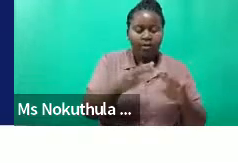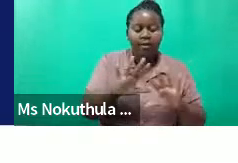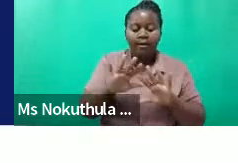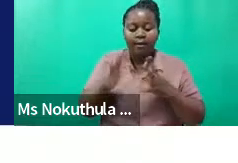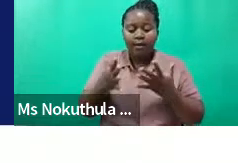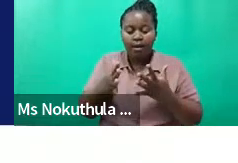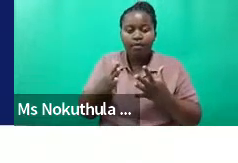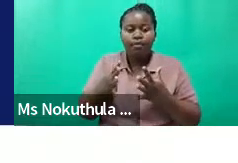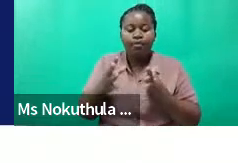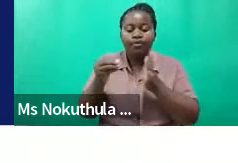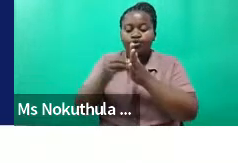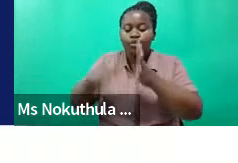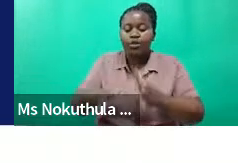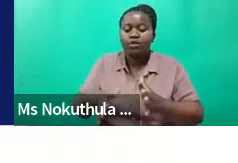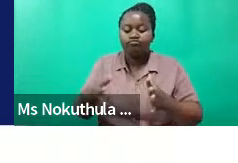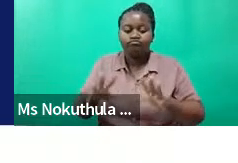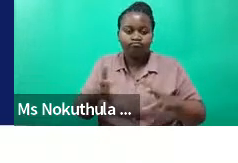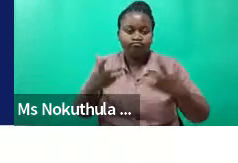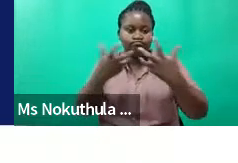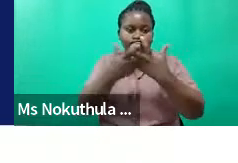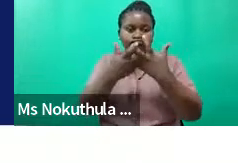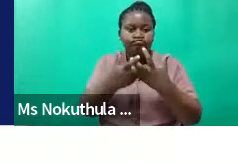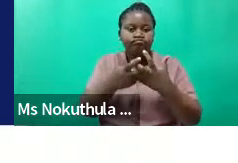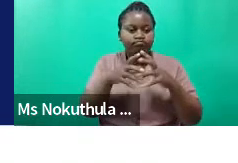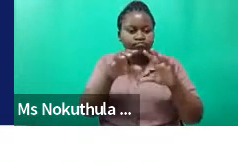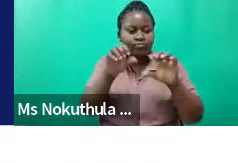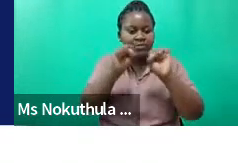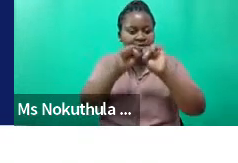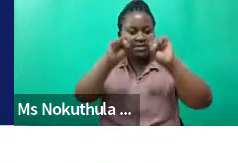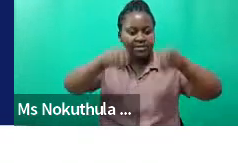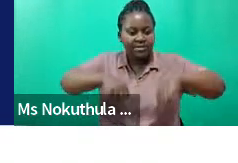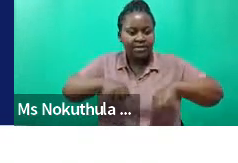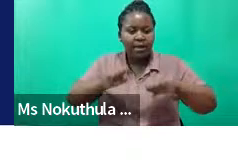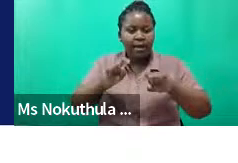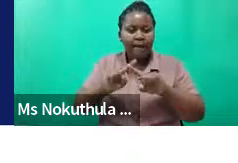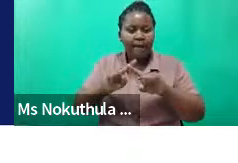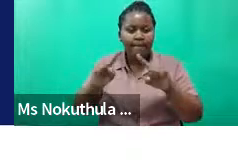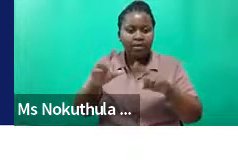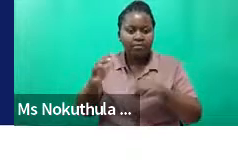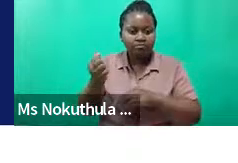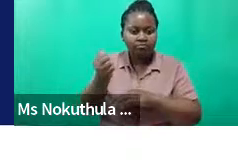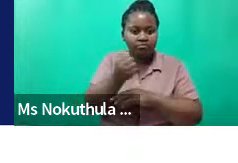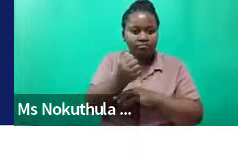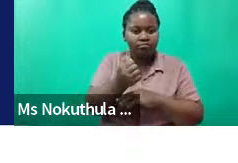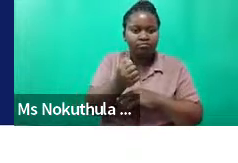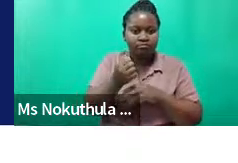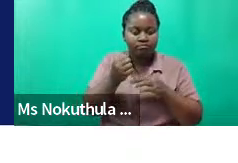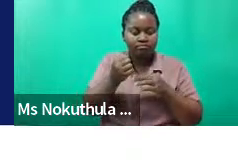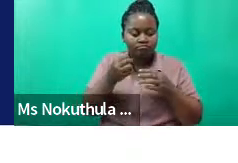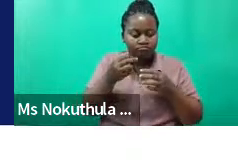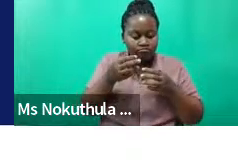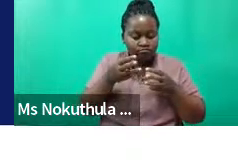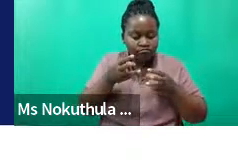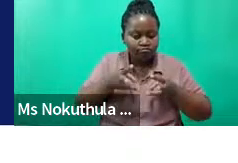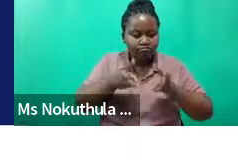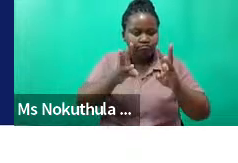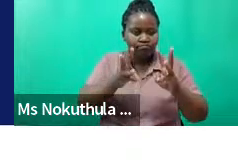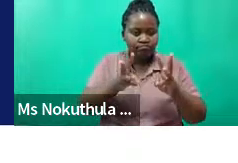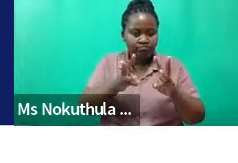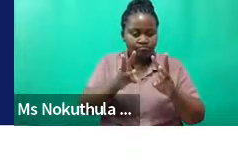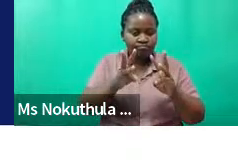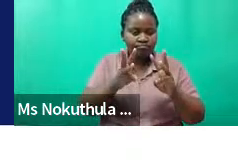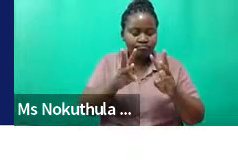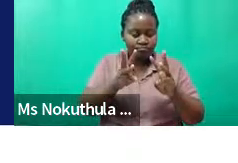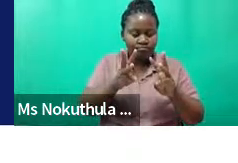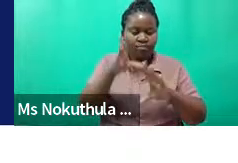the system, but rather employing inclusive pedagogies with regards to teaching and